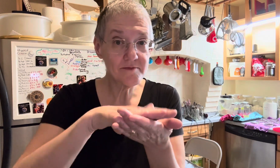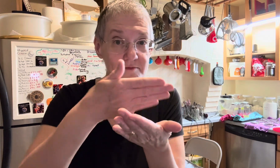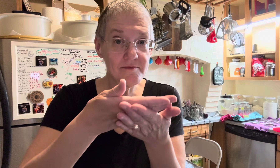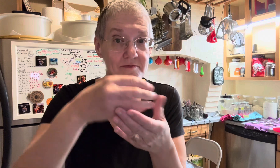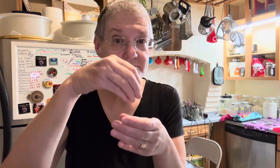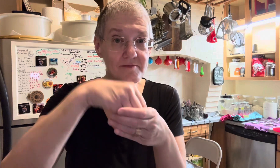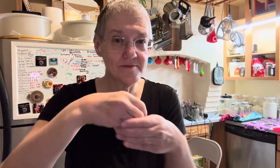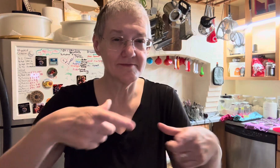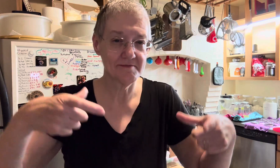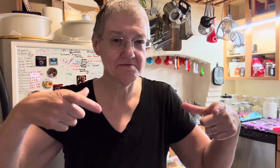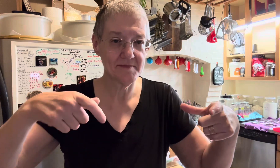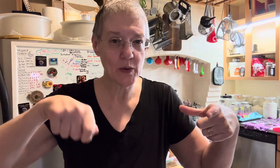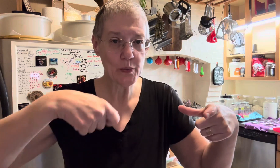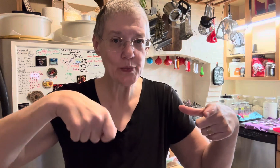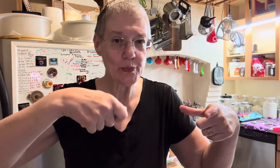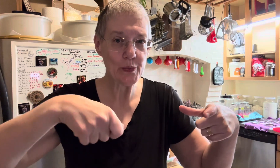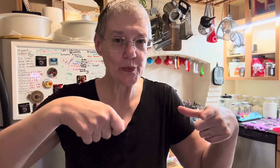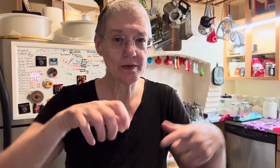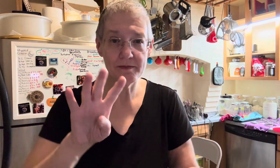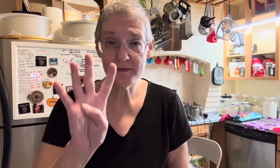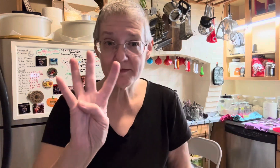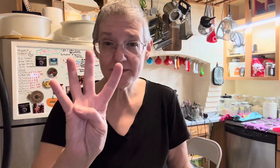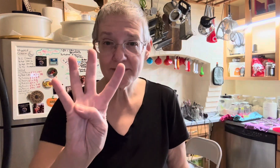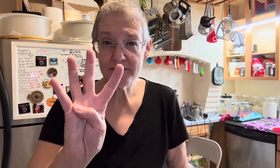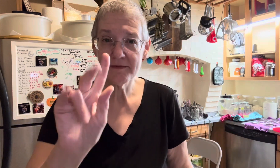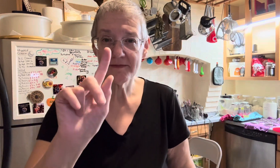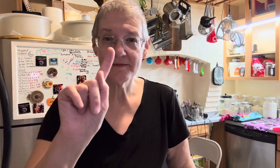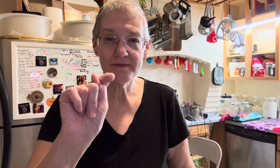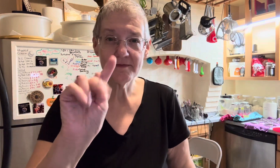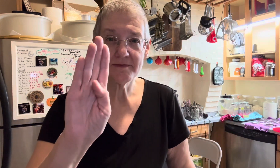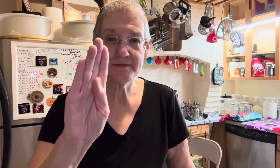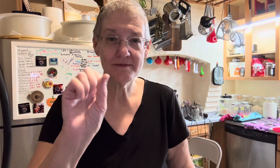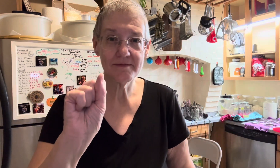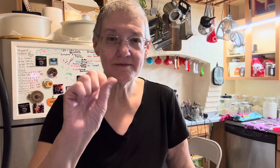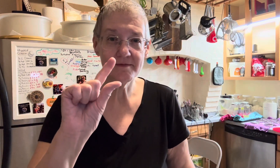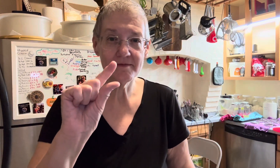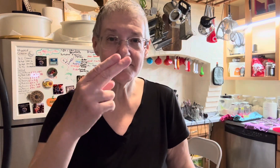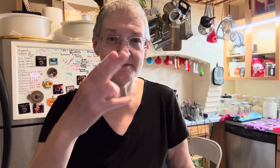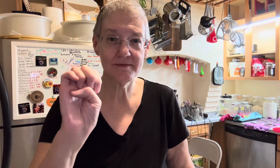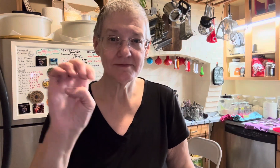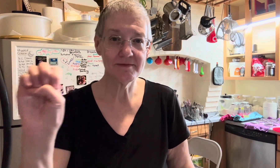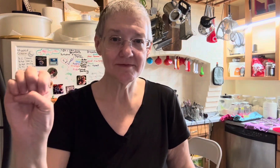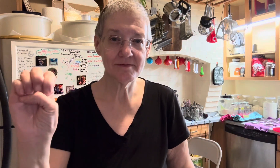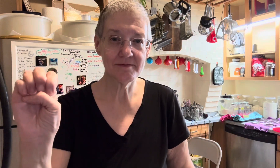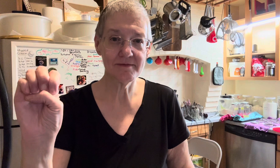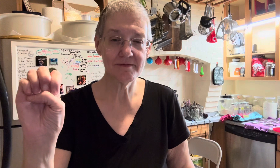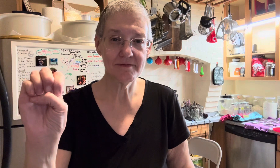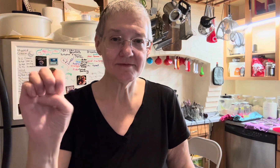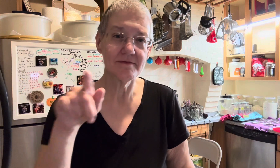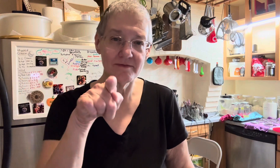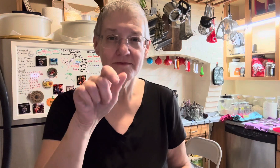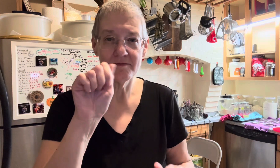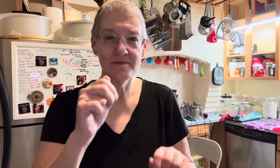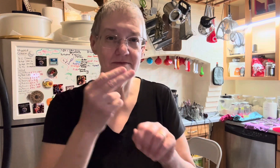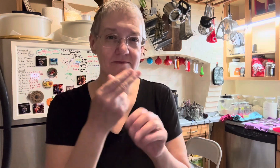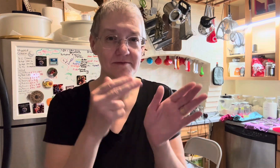It's also very low in fat, so when I cook it in the skillet, I'm going to add 4 tablespoons of ghee. You could use